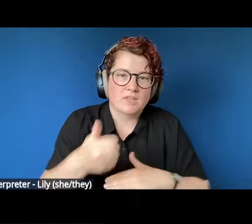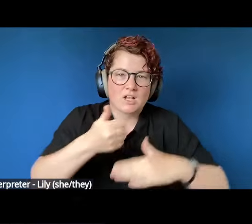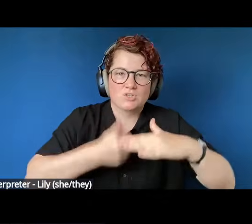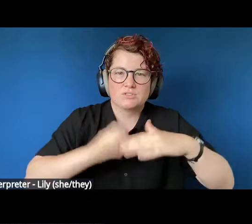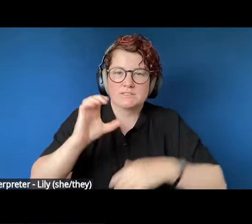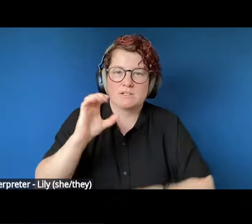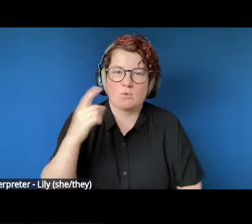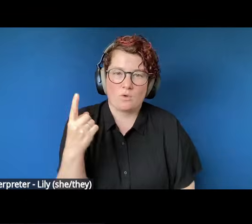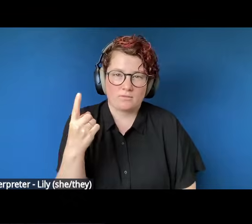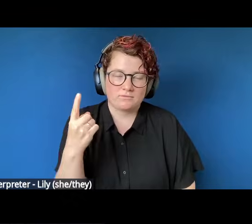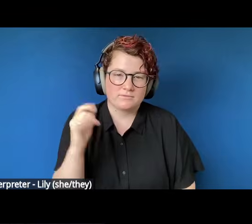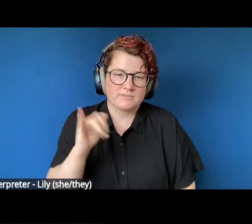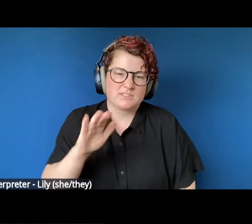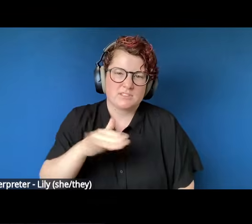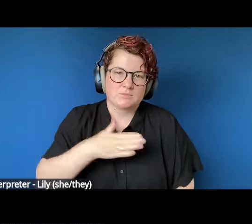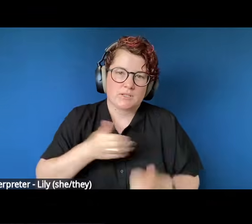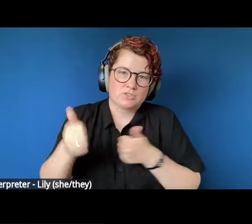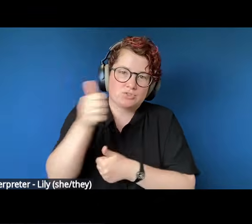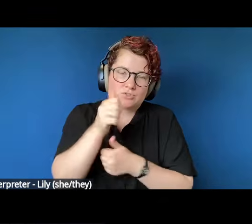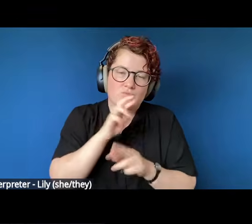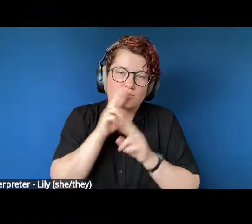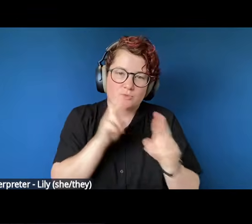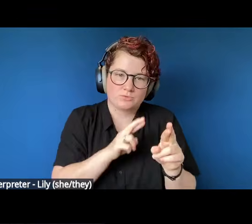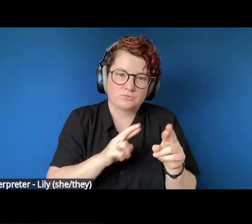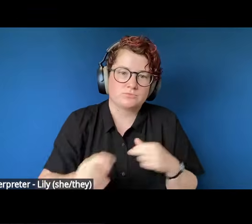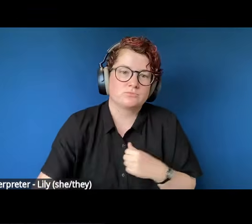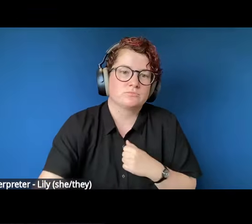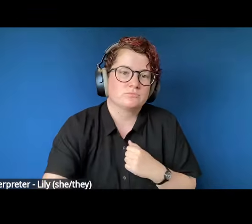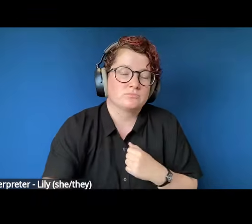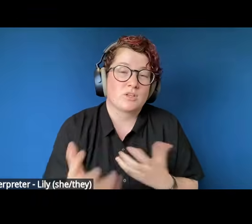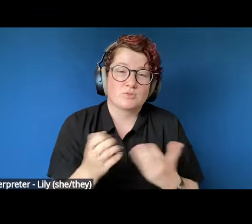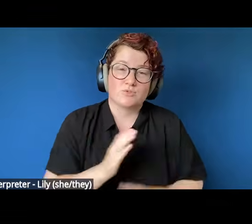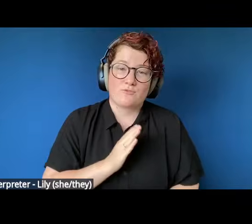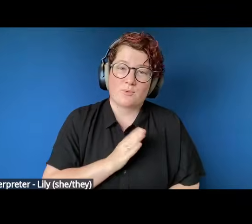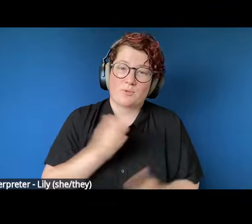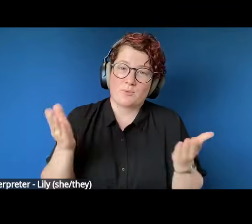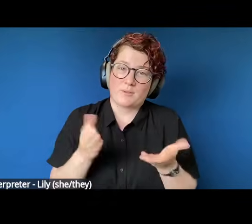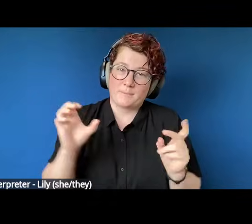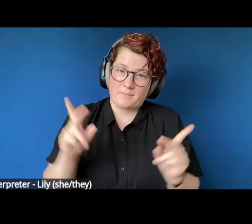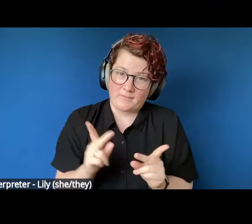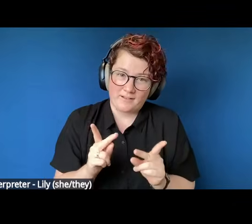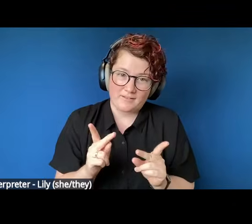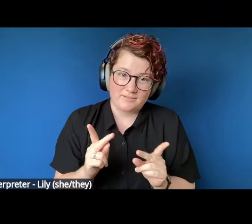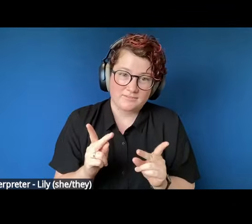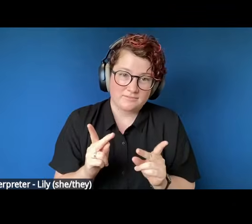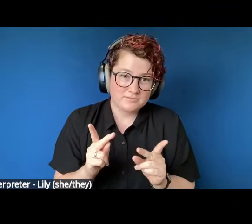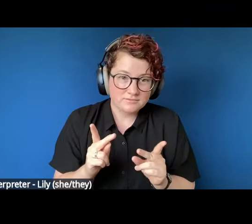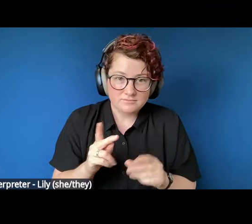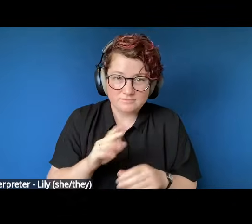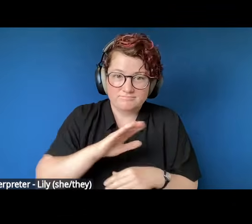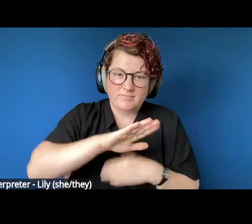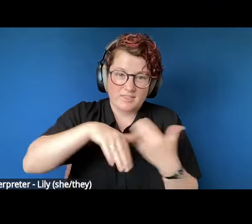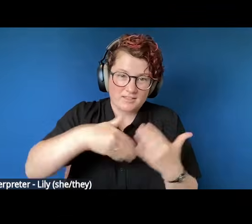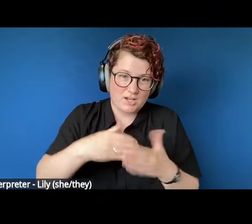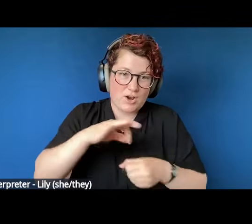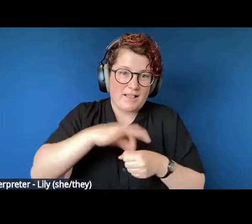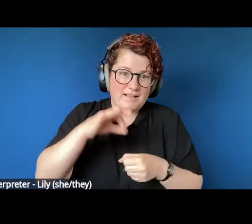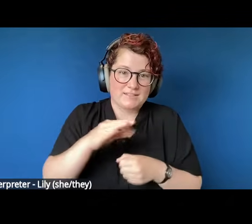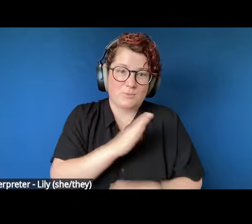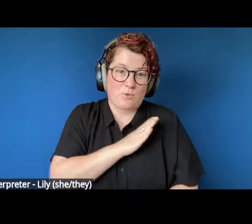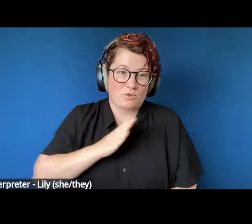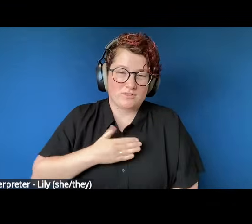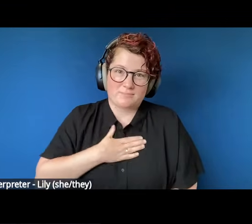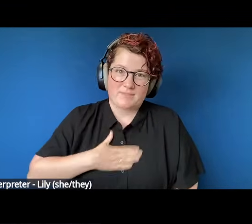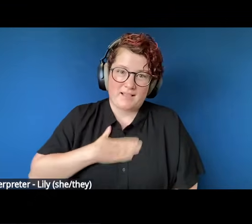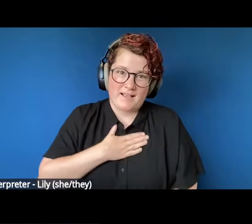This is my chair's report. I want to formally welcome back the democratically elected board. I am so pleased to